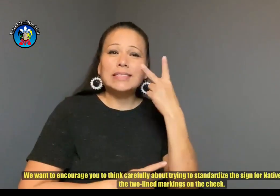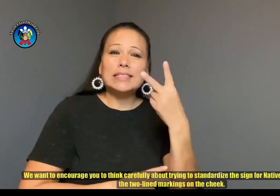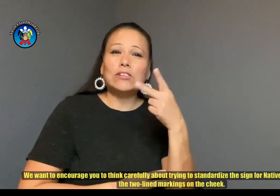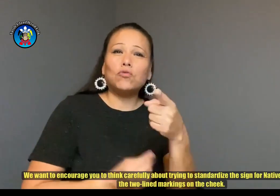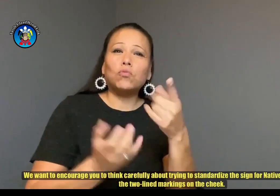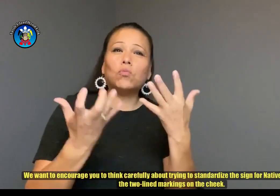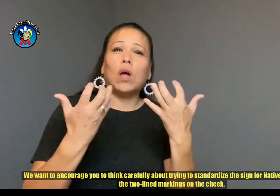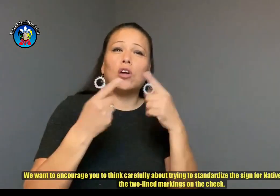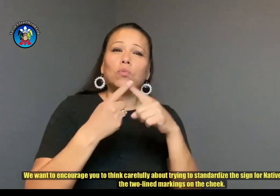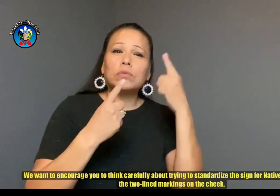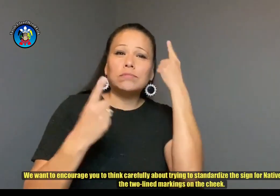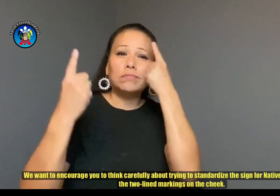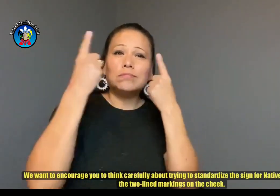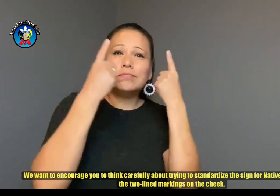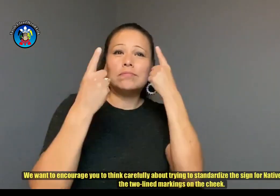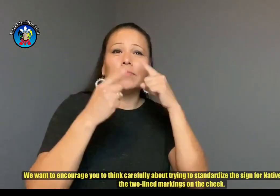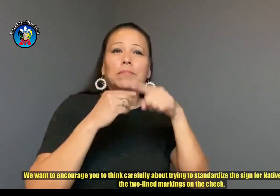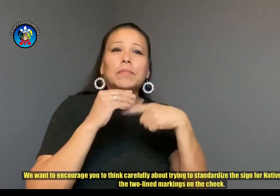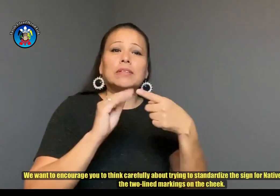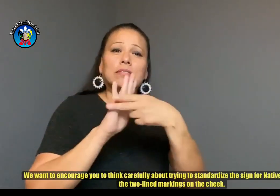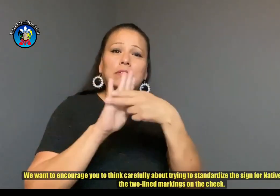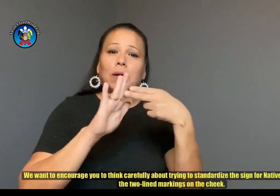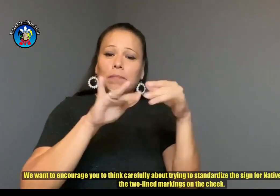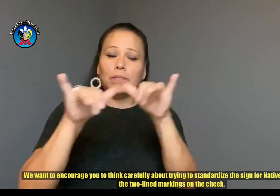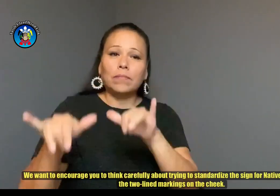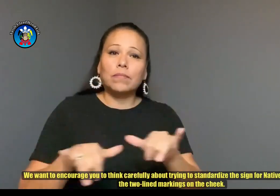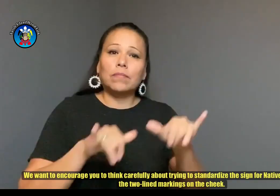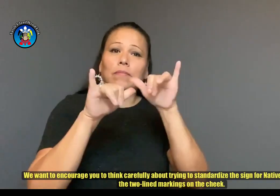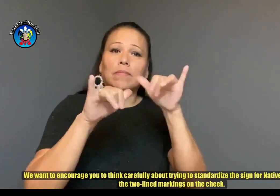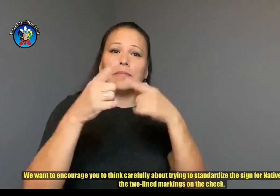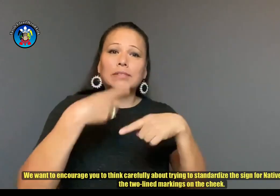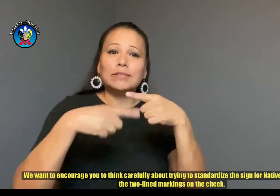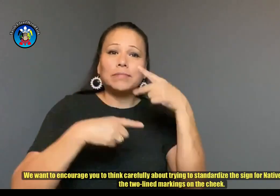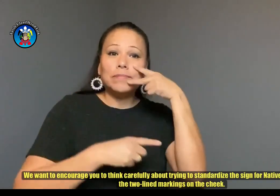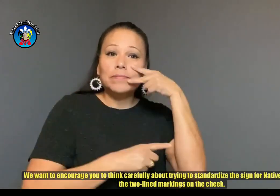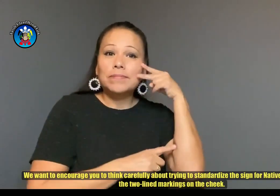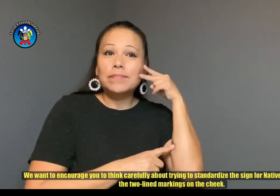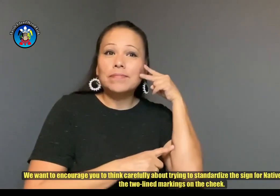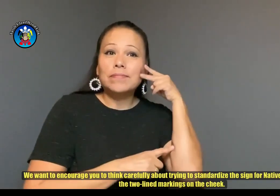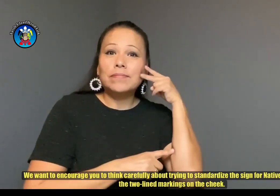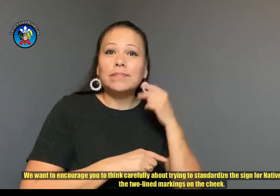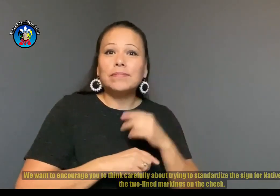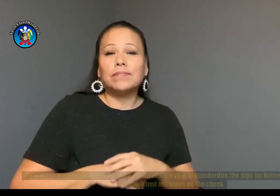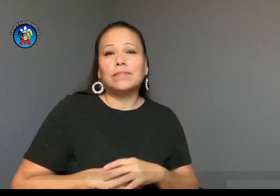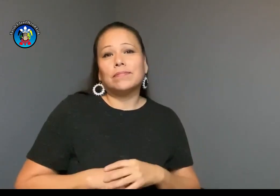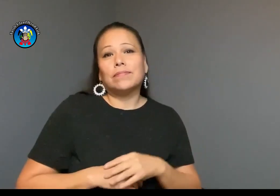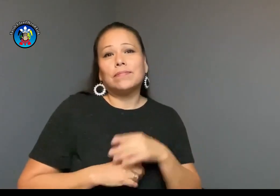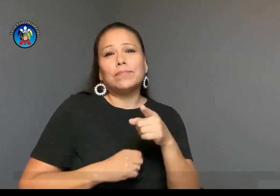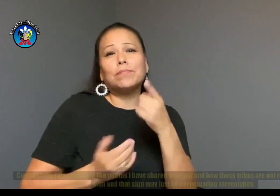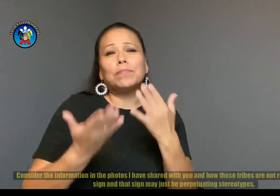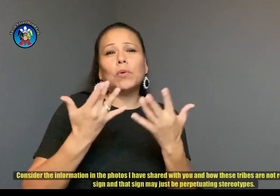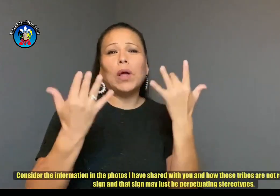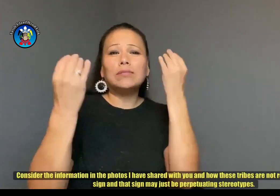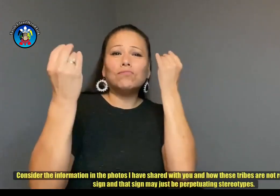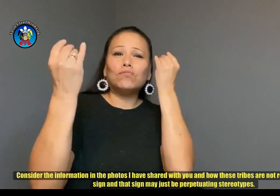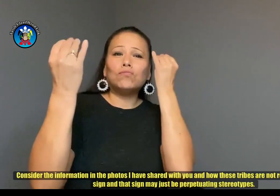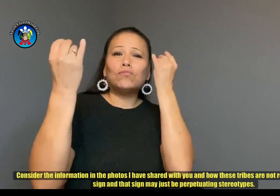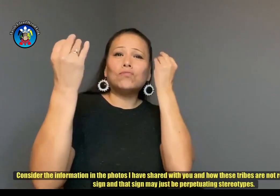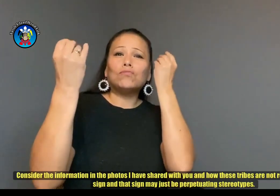We want to encourage you to think carefully about trying to standardize the sign for Native Americans by using the 2-line